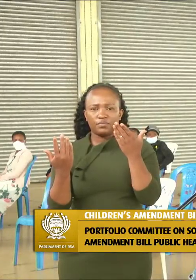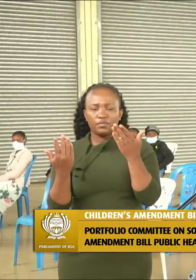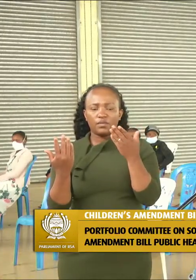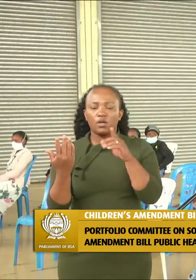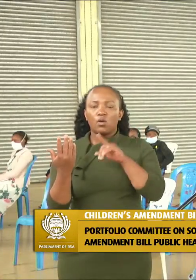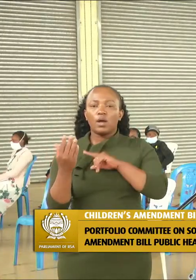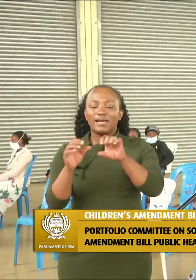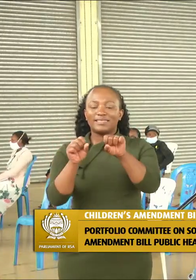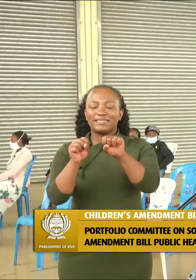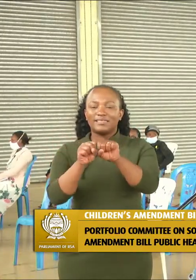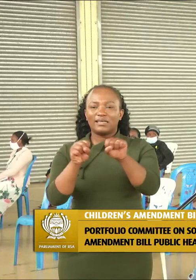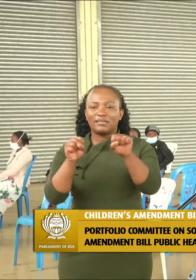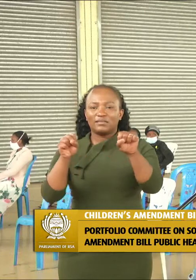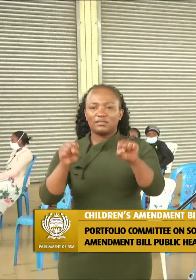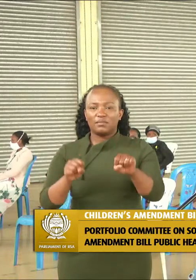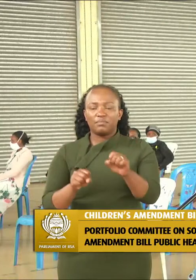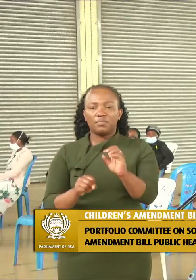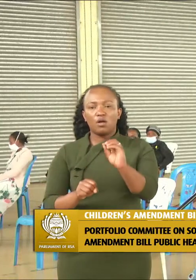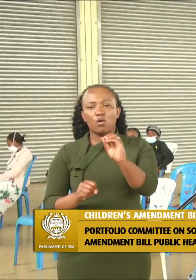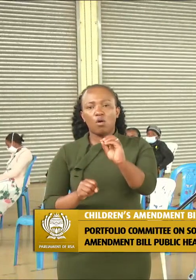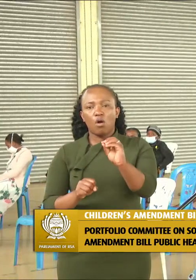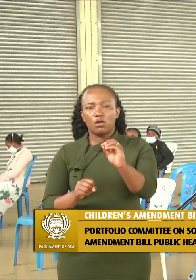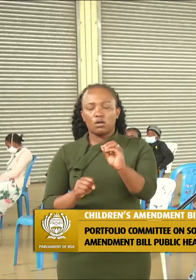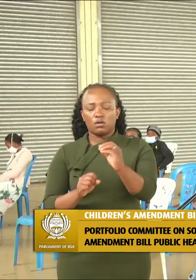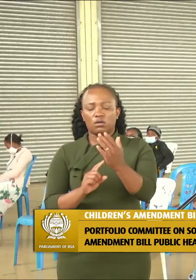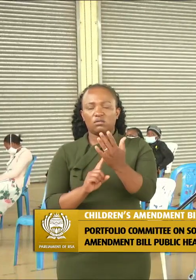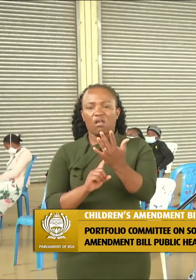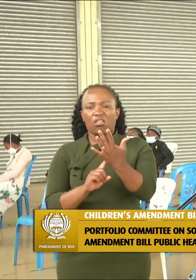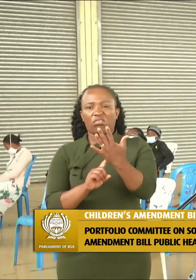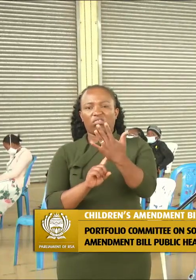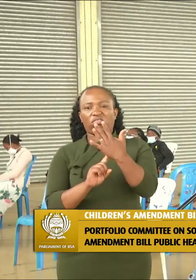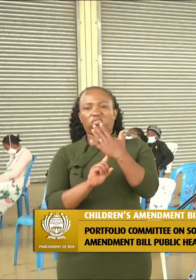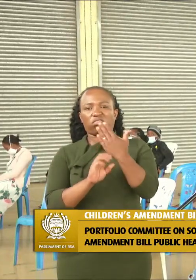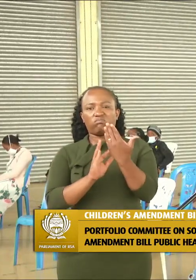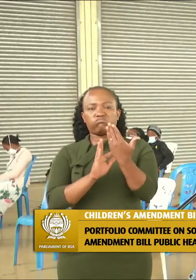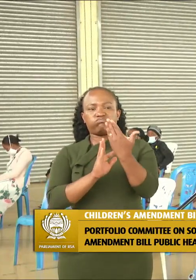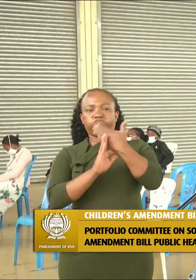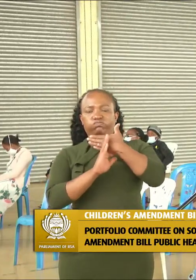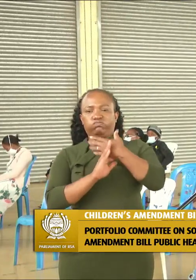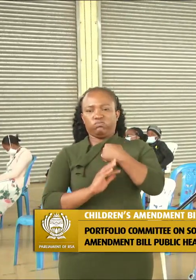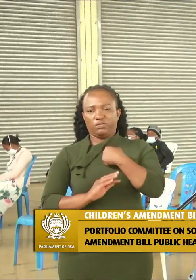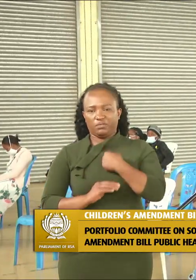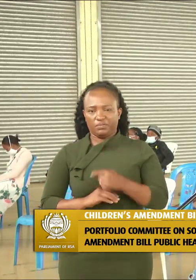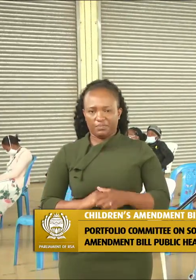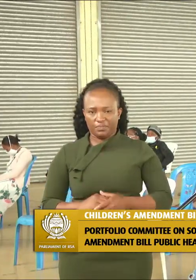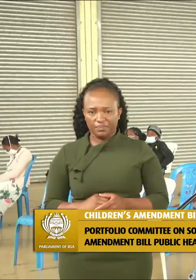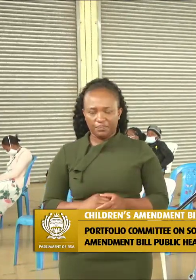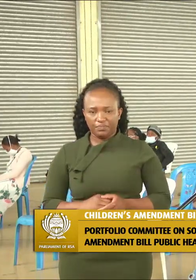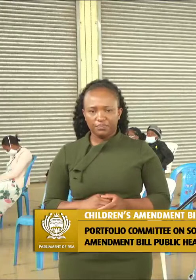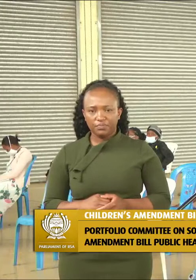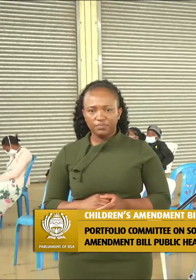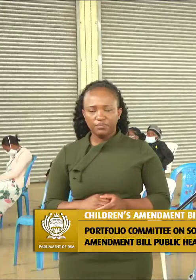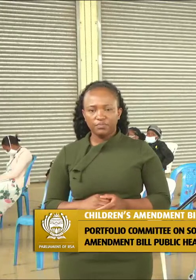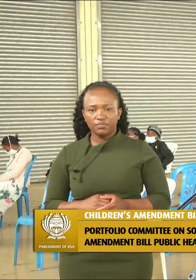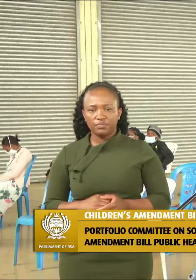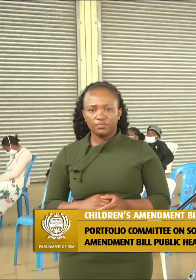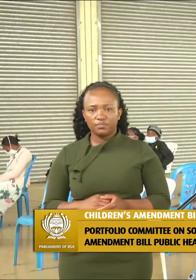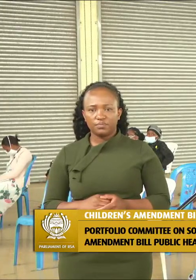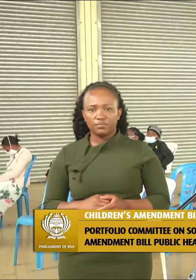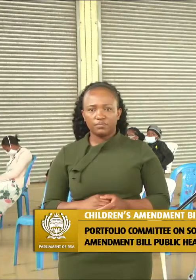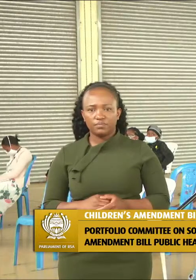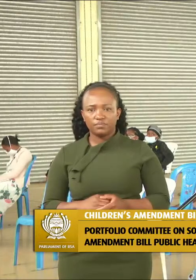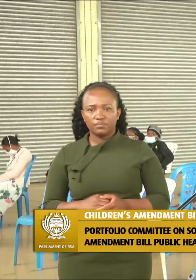us. Kunosimo ke nje singesihle sibonakala siphoqelelwa lapha kuthina.